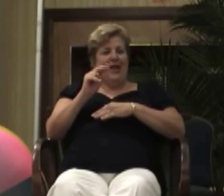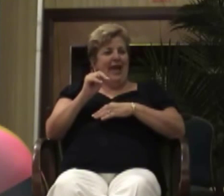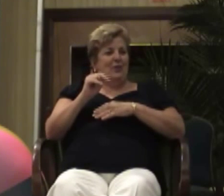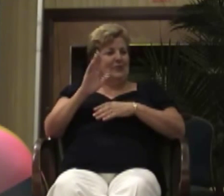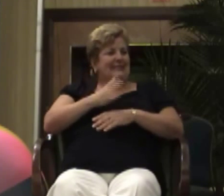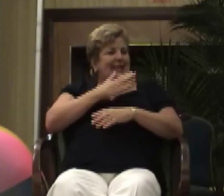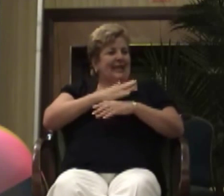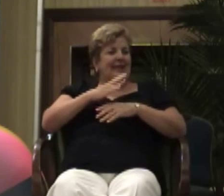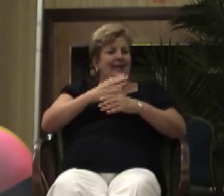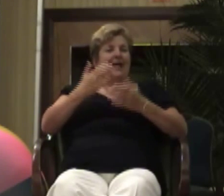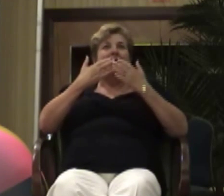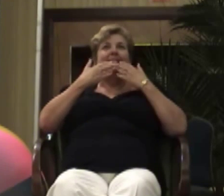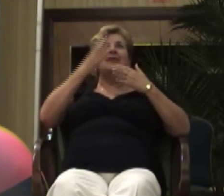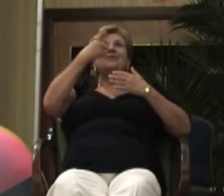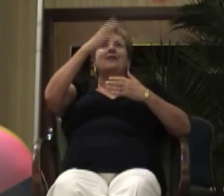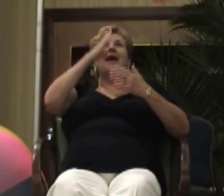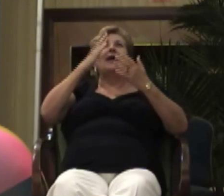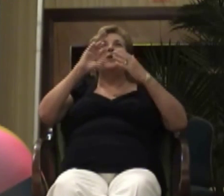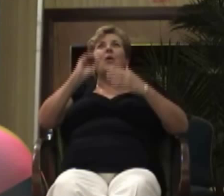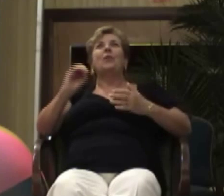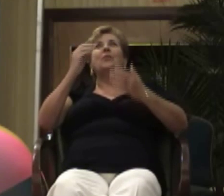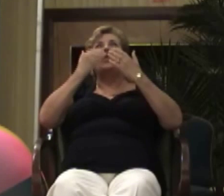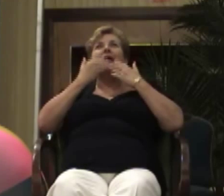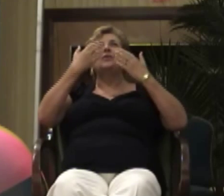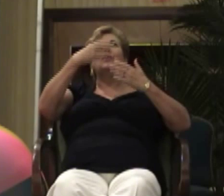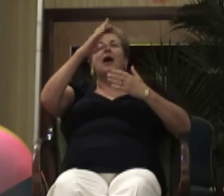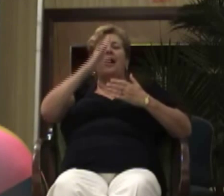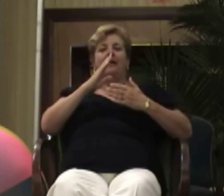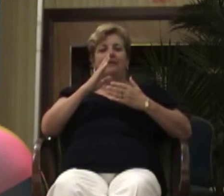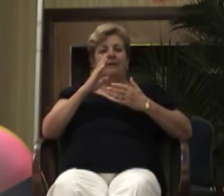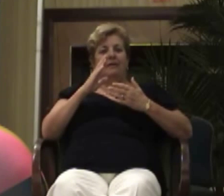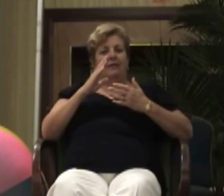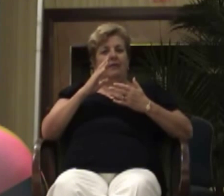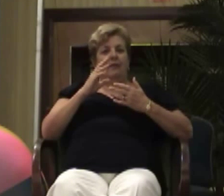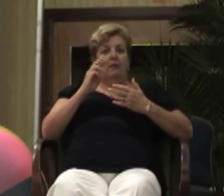AA. Well, we have a little different one that we would like to throw